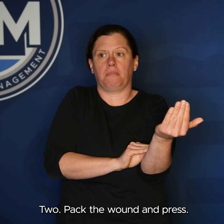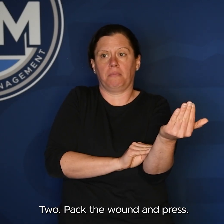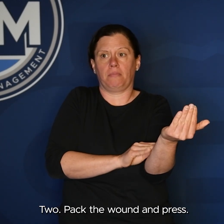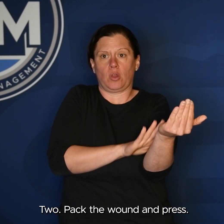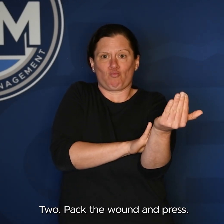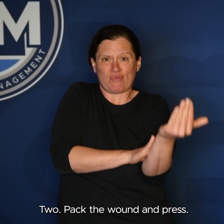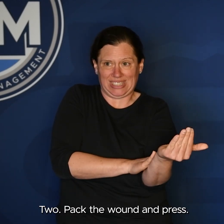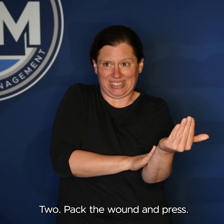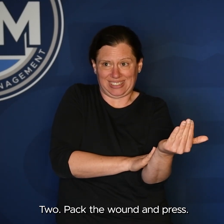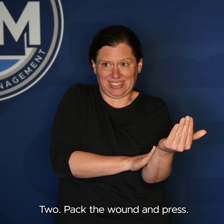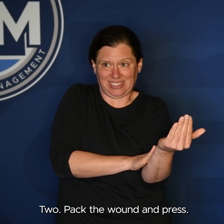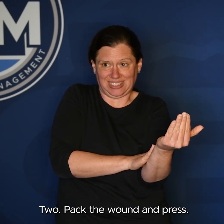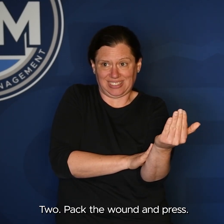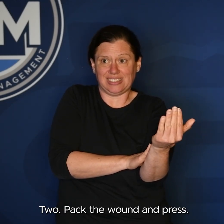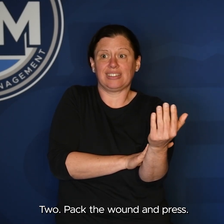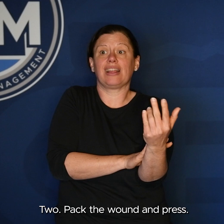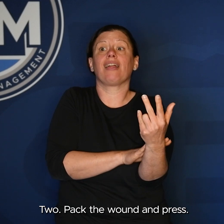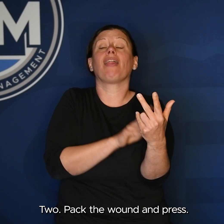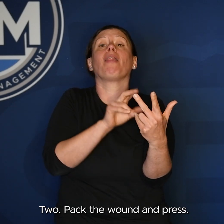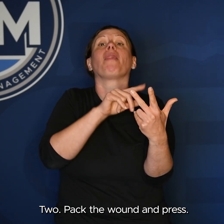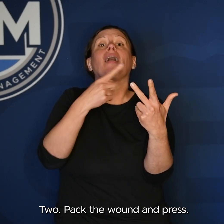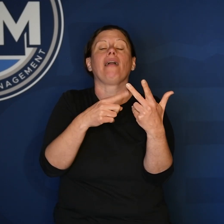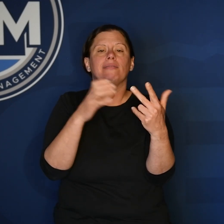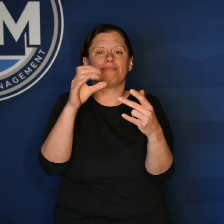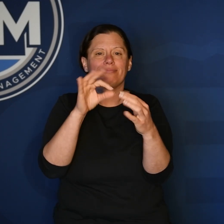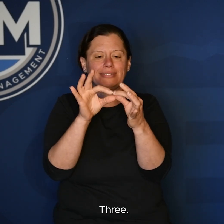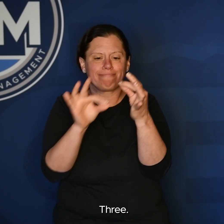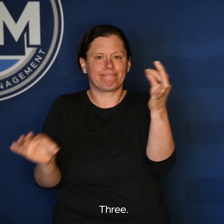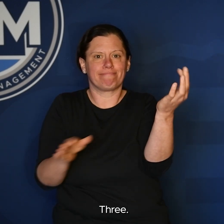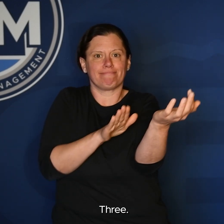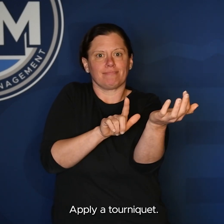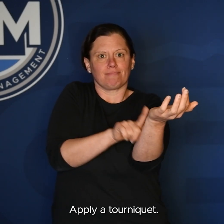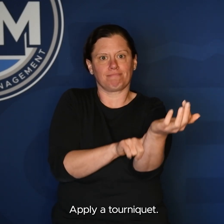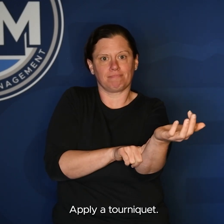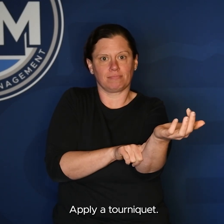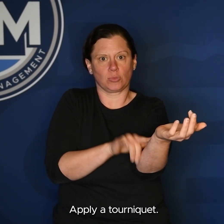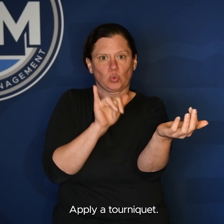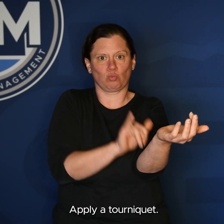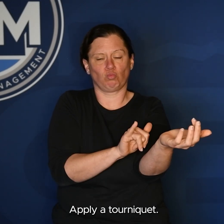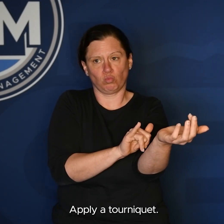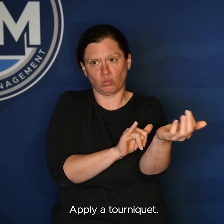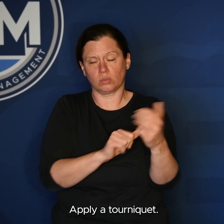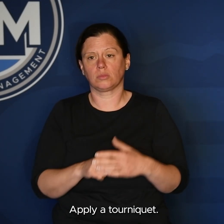2. Pack the wound and press. 3. Apply a tourniquet.